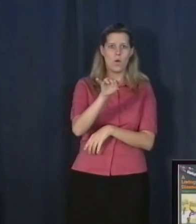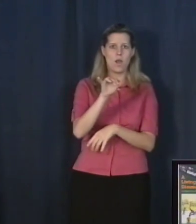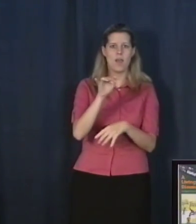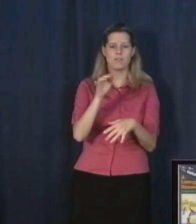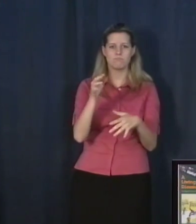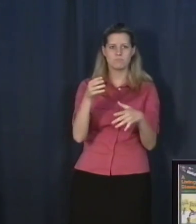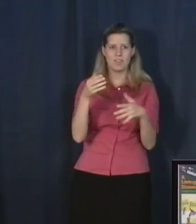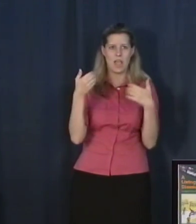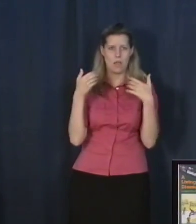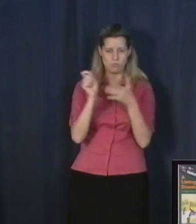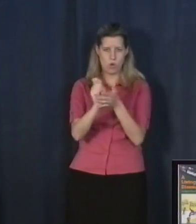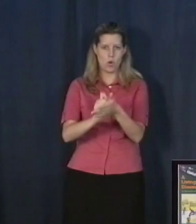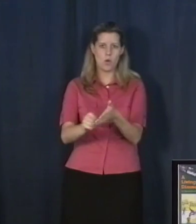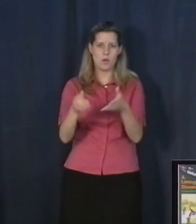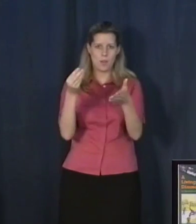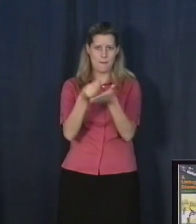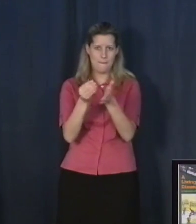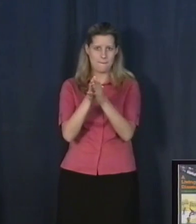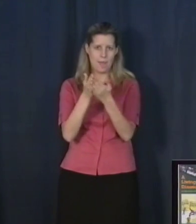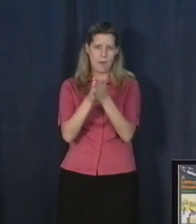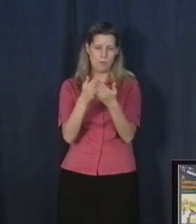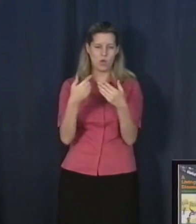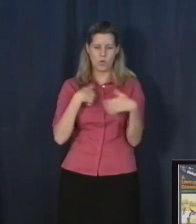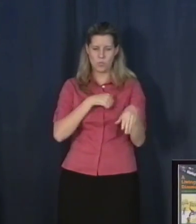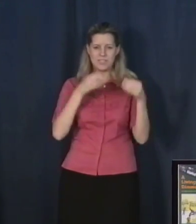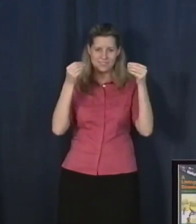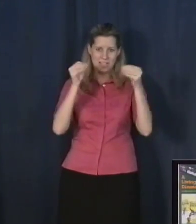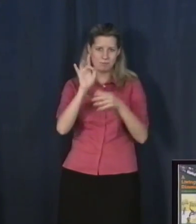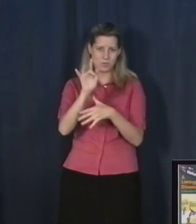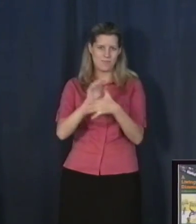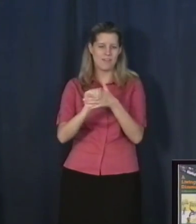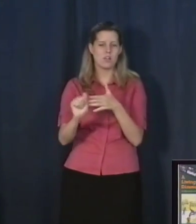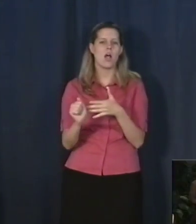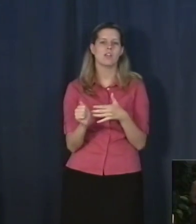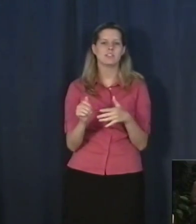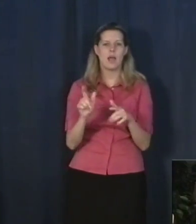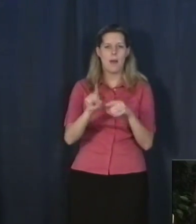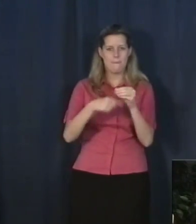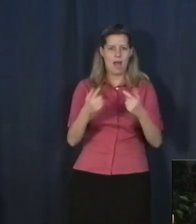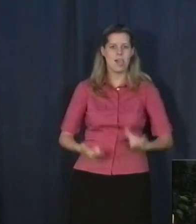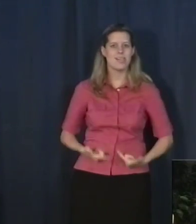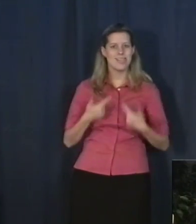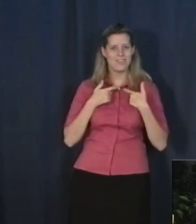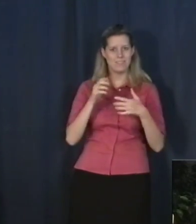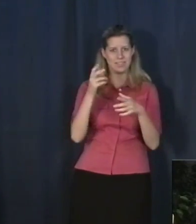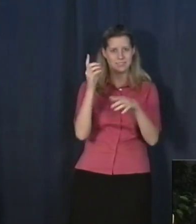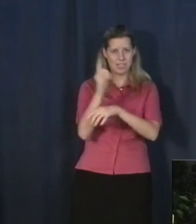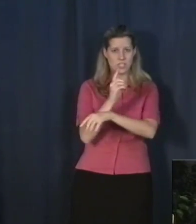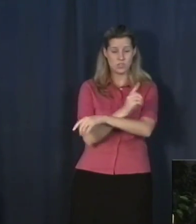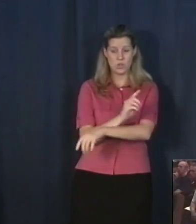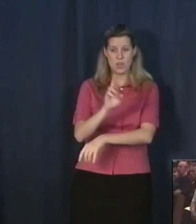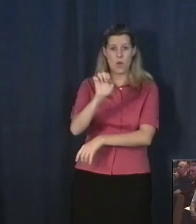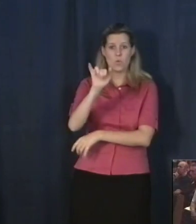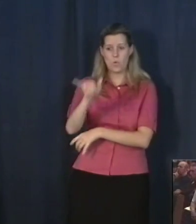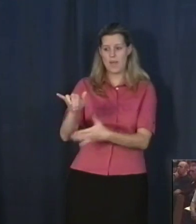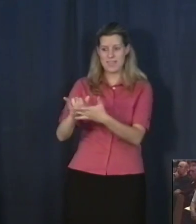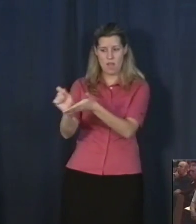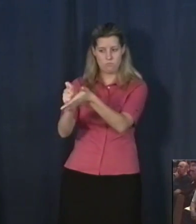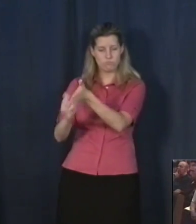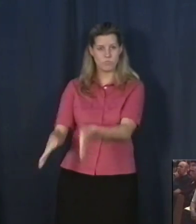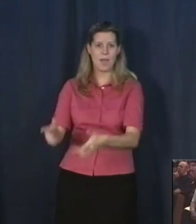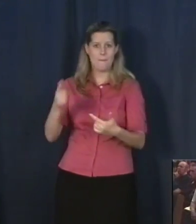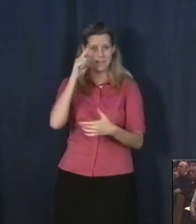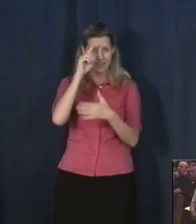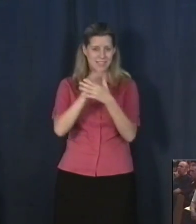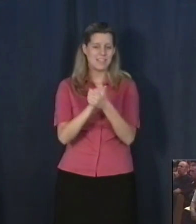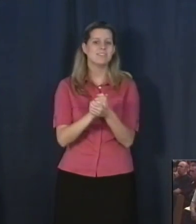from the Netherlands. If you want to get his book, it's like 25 bucks, but about a living dinosaur. Now, Roy Mackal believes in evolution. After going over to the